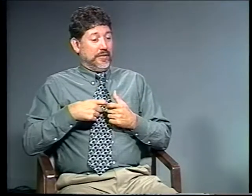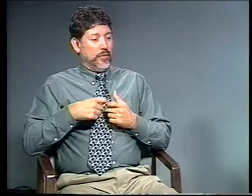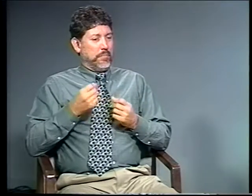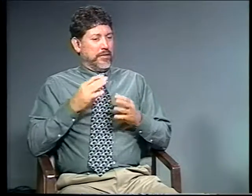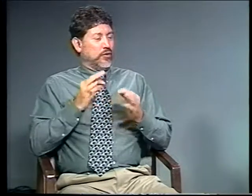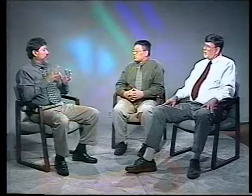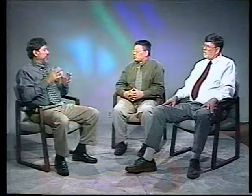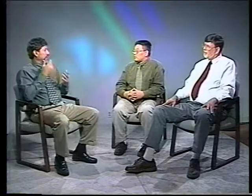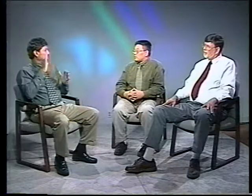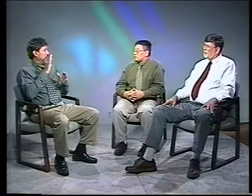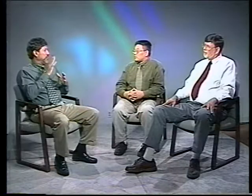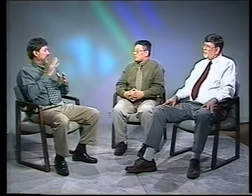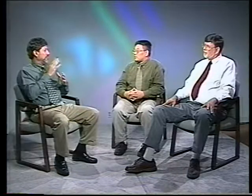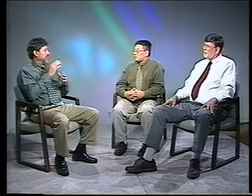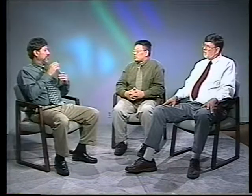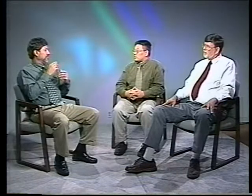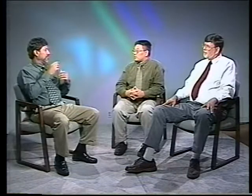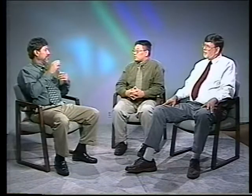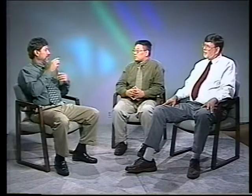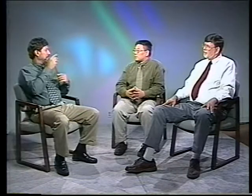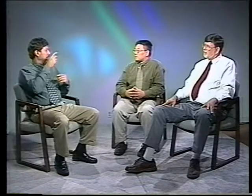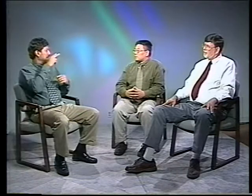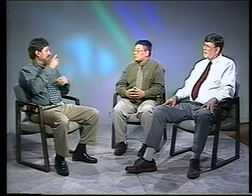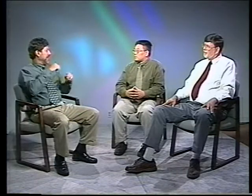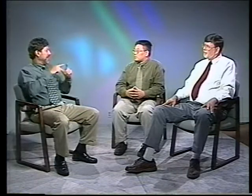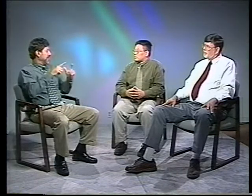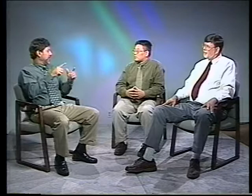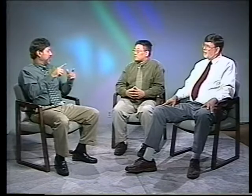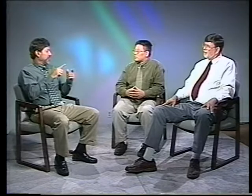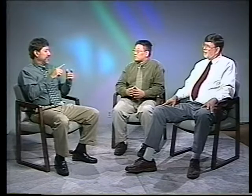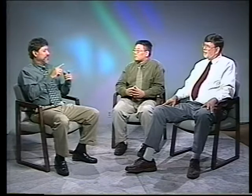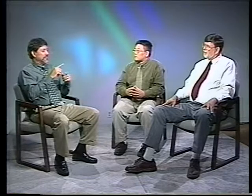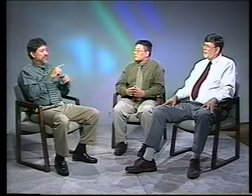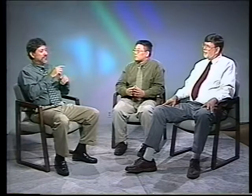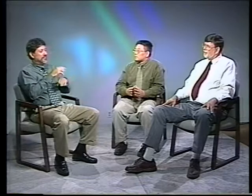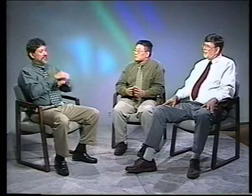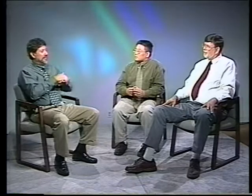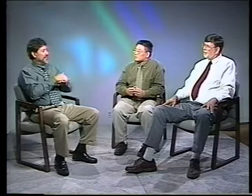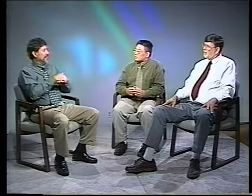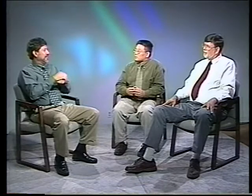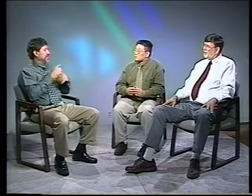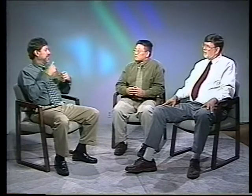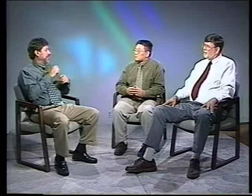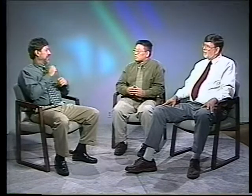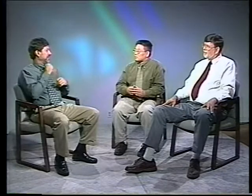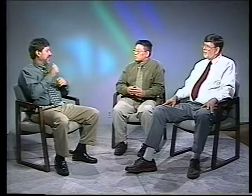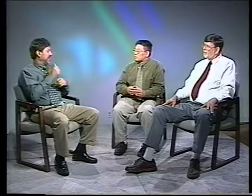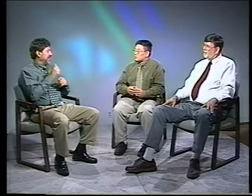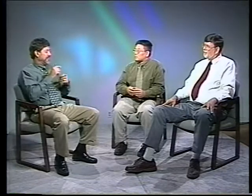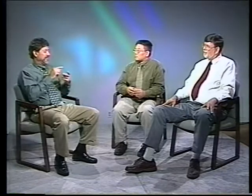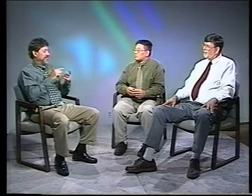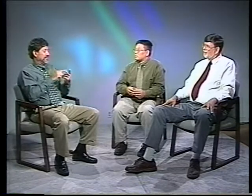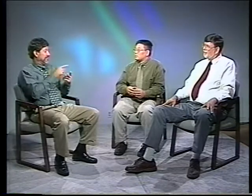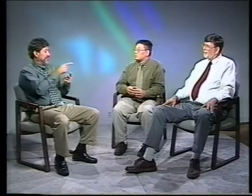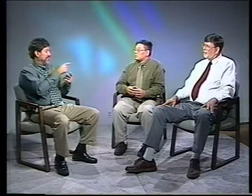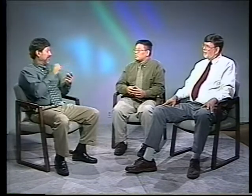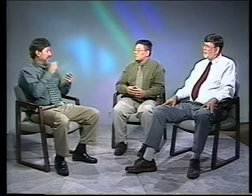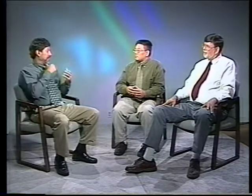can think of a number of examples, of course, with Hispanic, Latino cultures who might not know Mexican Sign Language. They might just